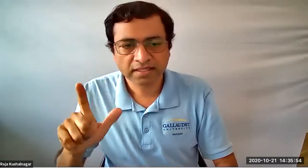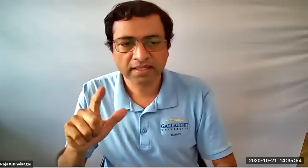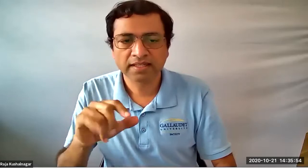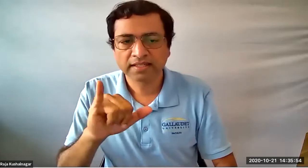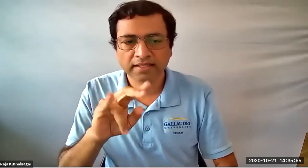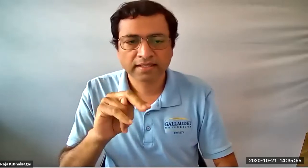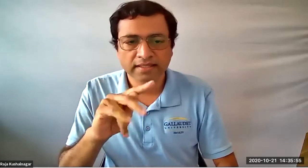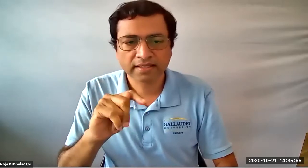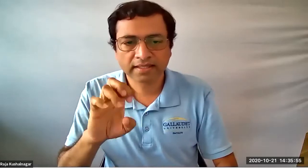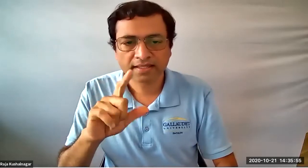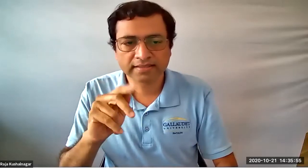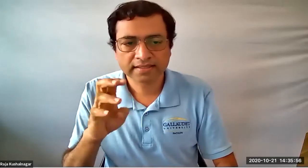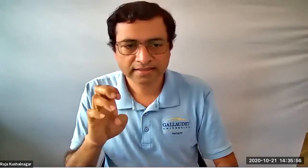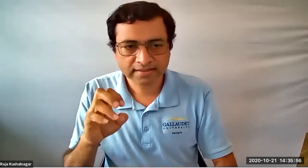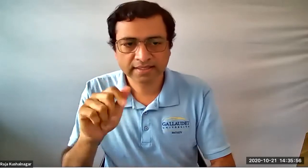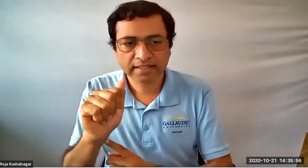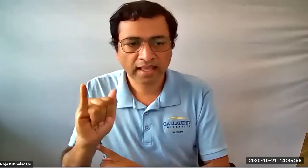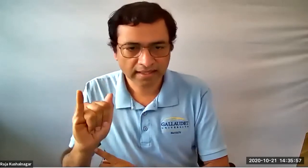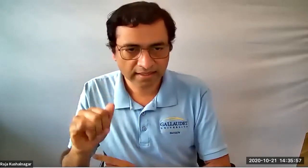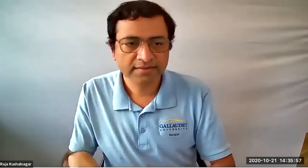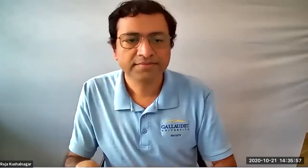web, and artificial intelligence.